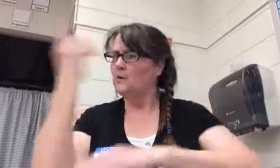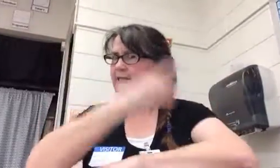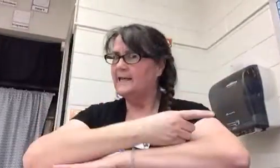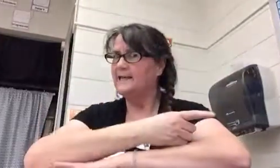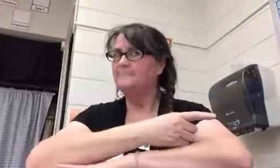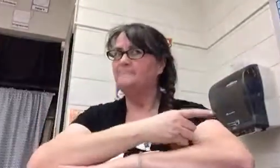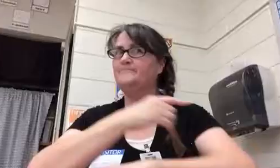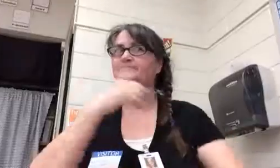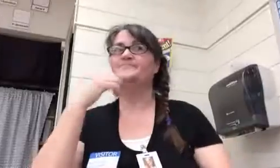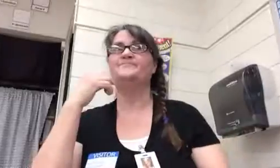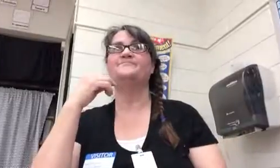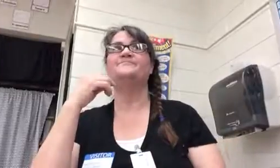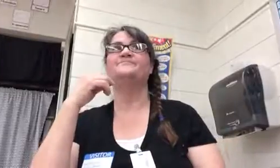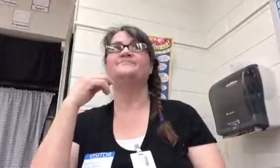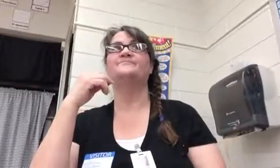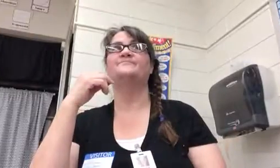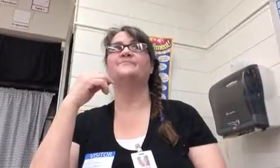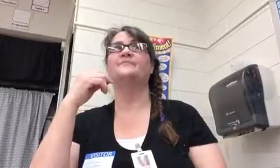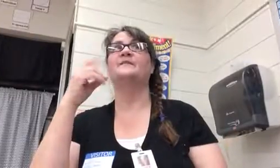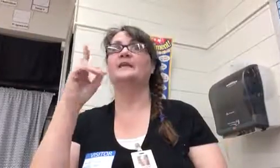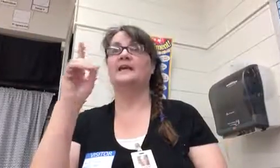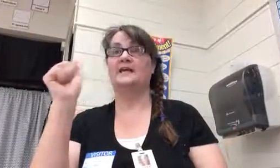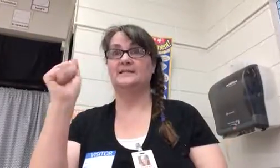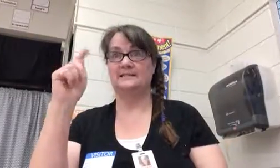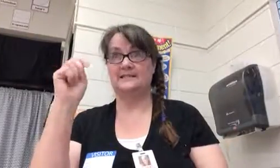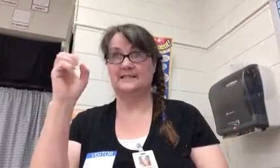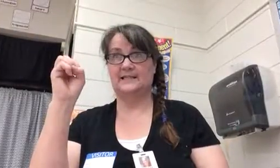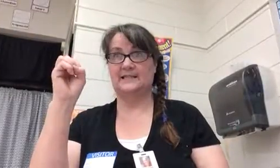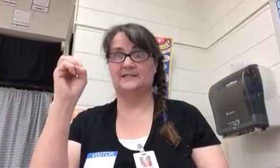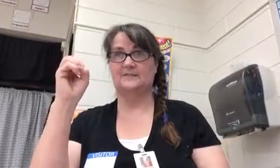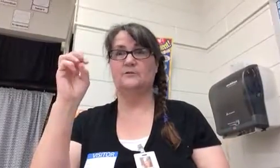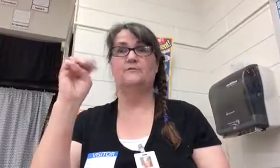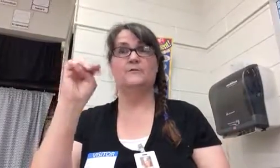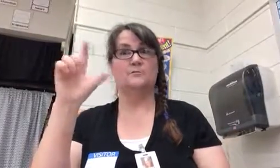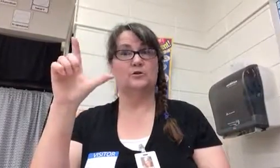Tell me the date of Martin Luther King Jr. Day for this year.